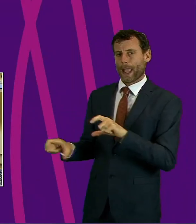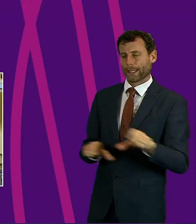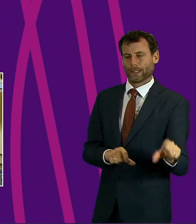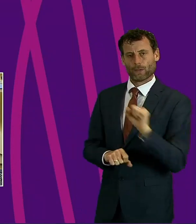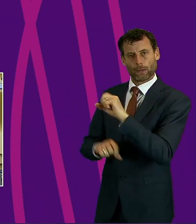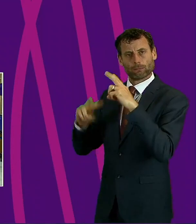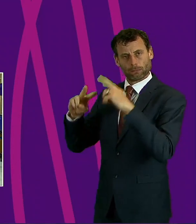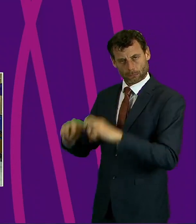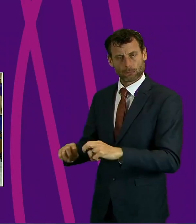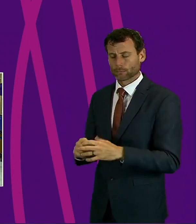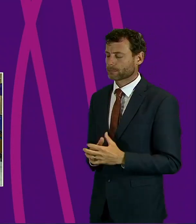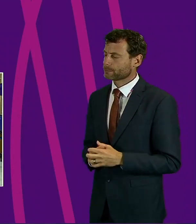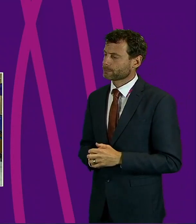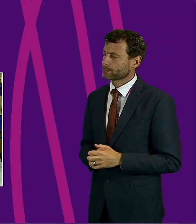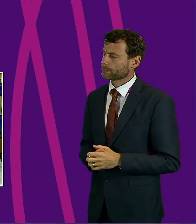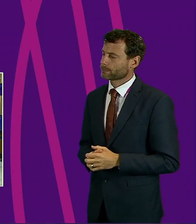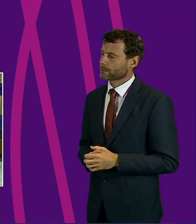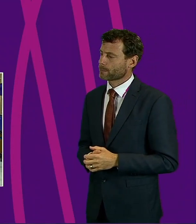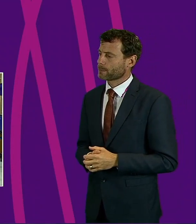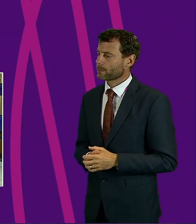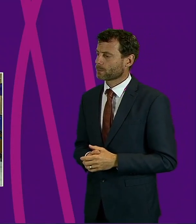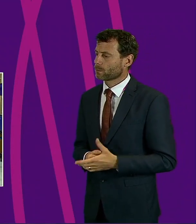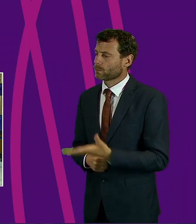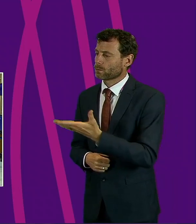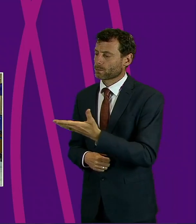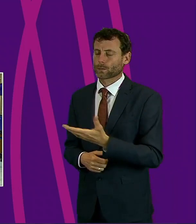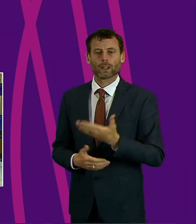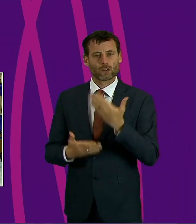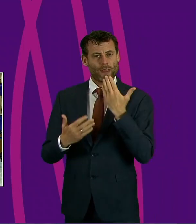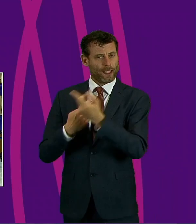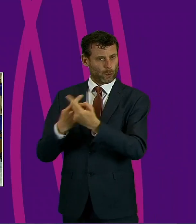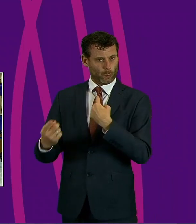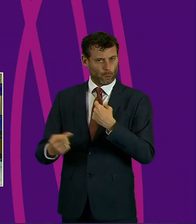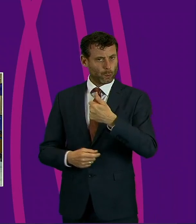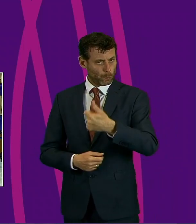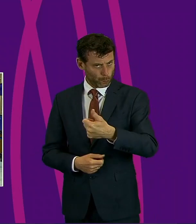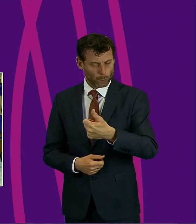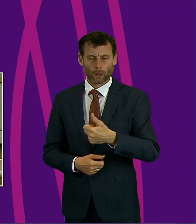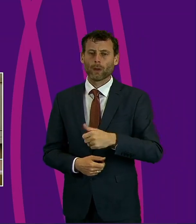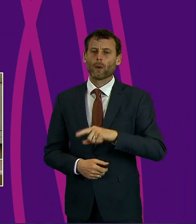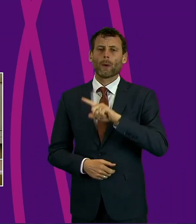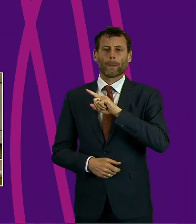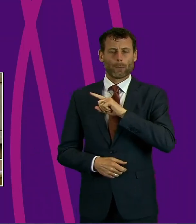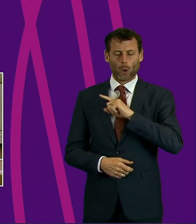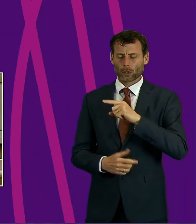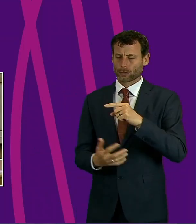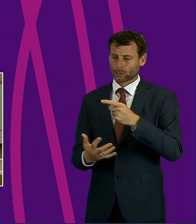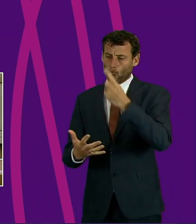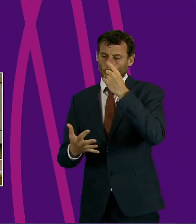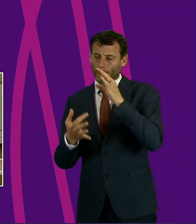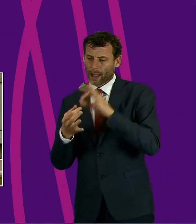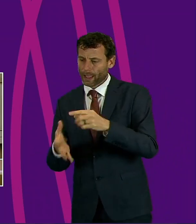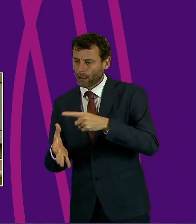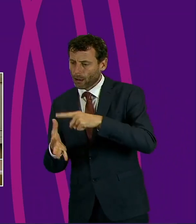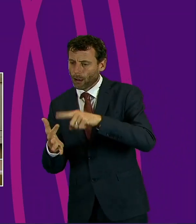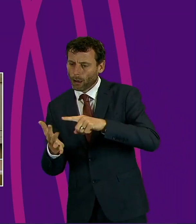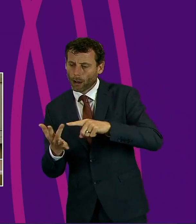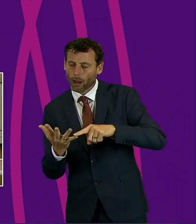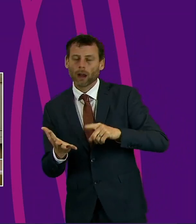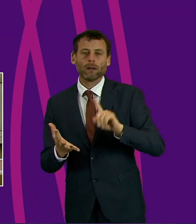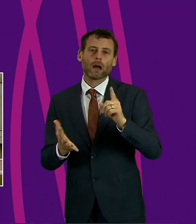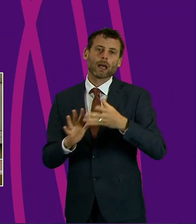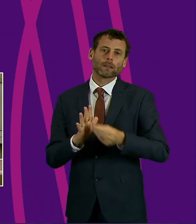virus. Brian Whittle. Can I thank the First Minister for that answer? I think with so many conditions, such as heart and respiratory conditions, as